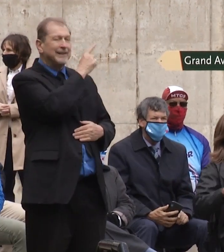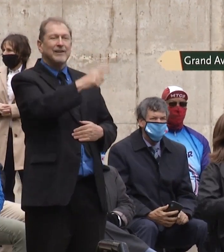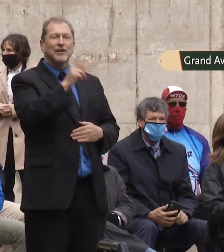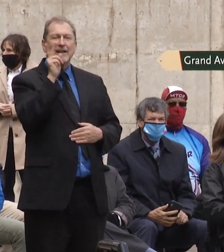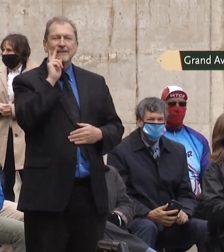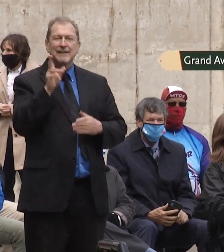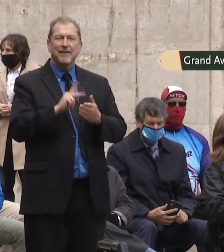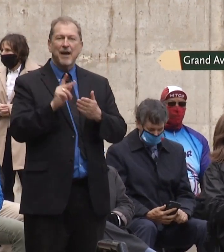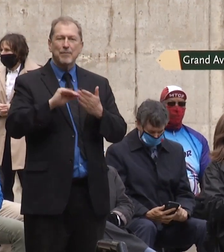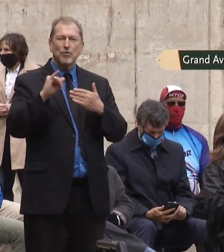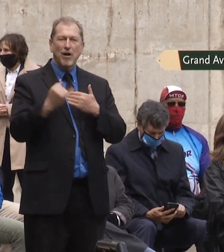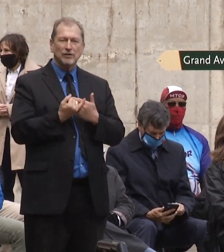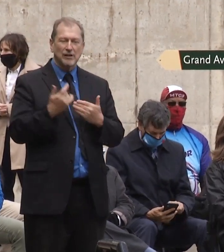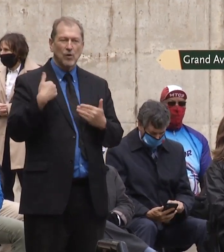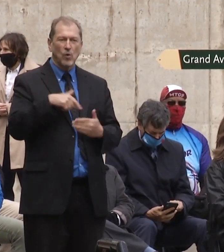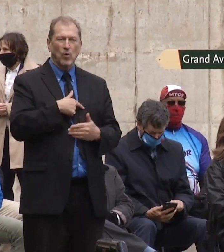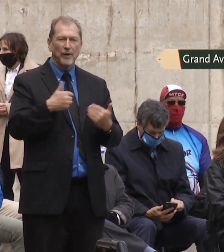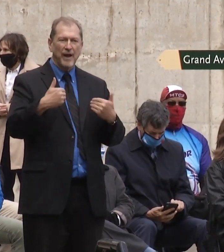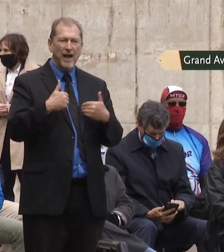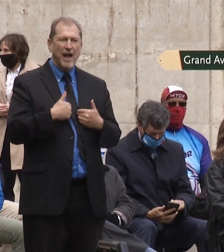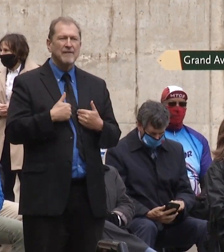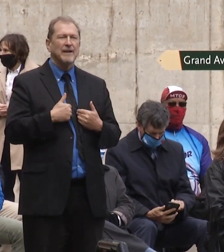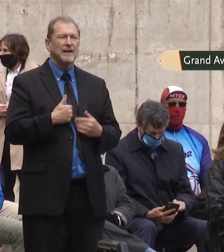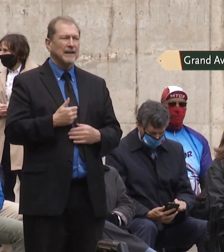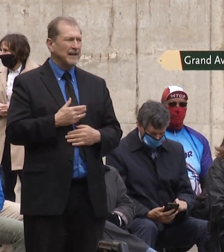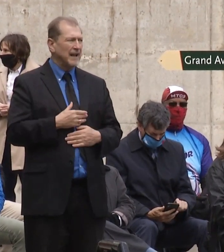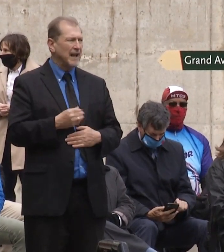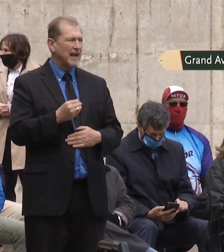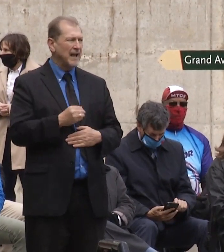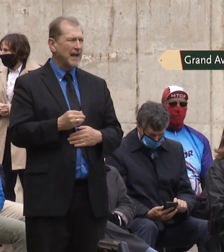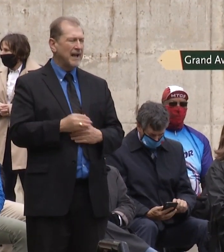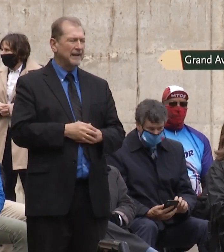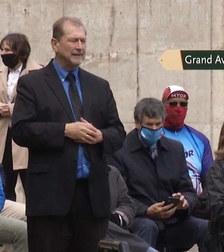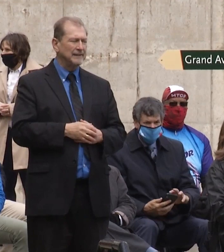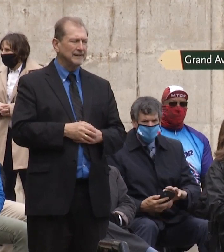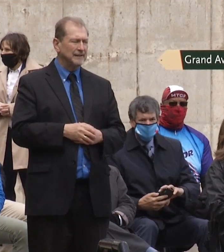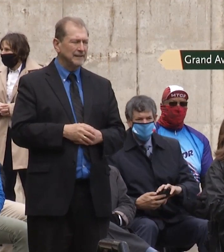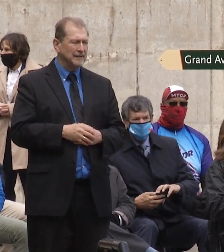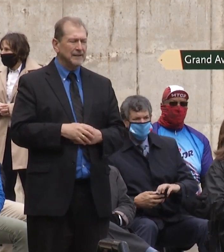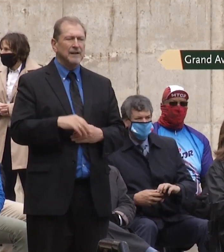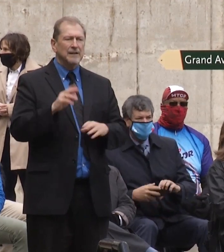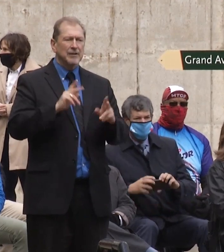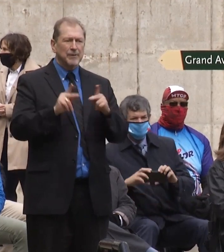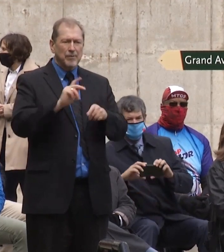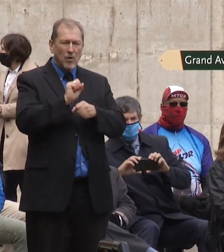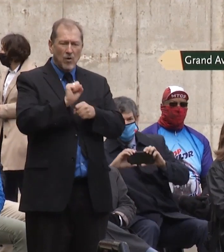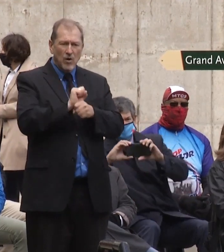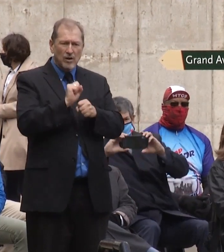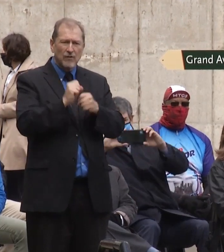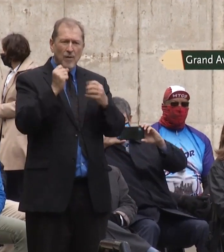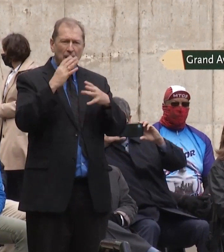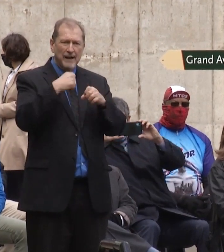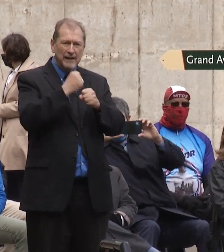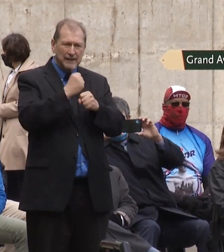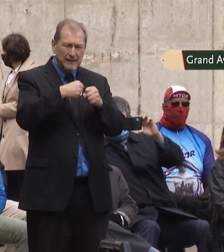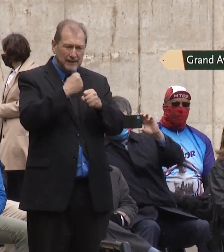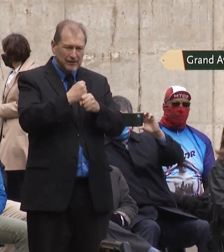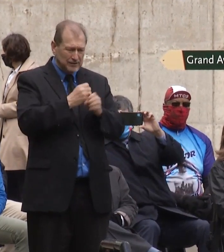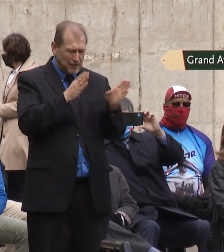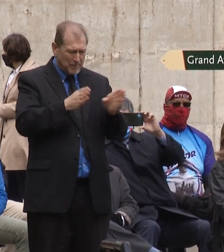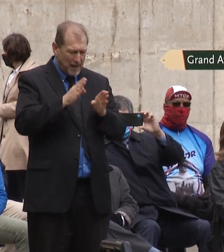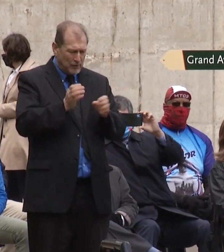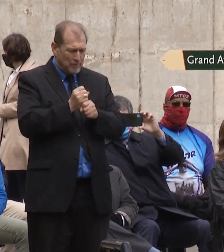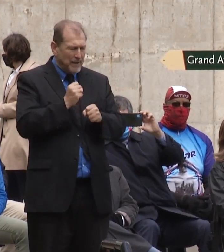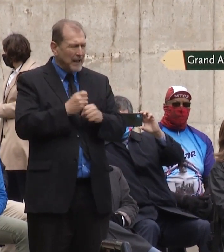about, for the great men and women who worked for years to make it happen for us. Thank you,